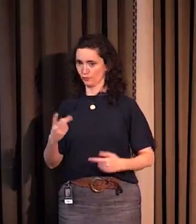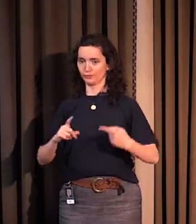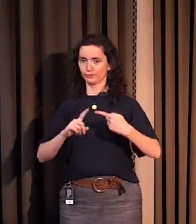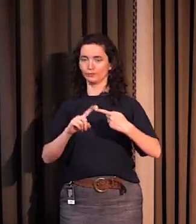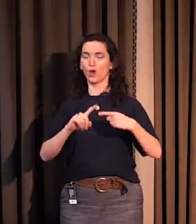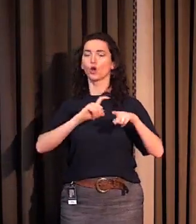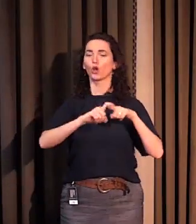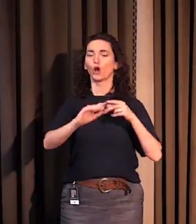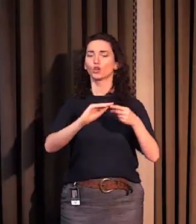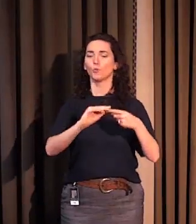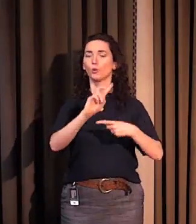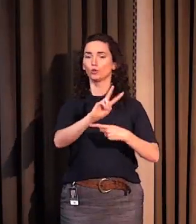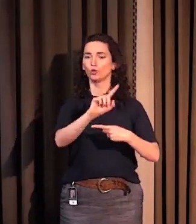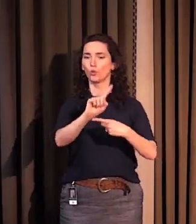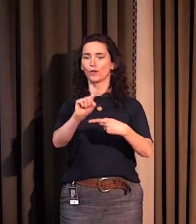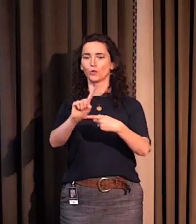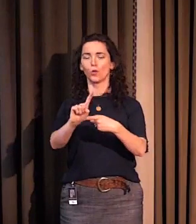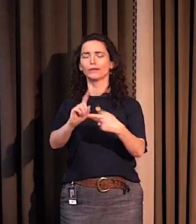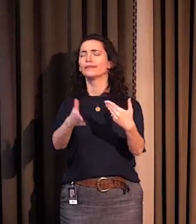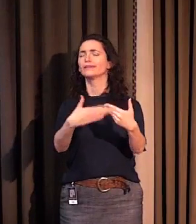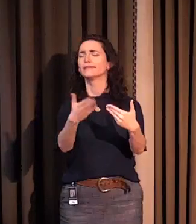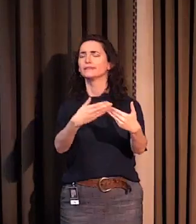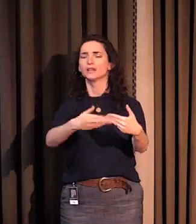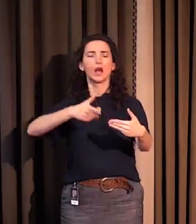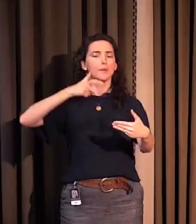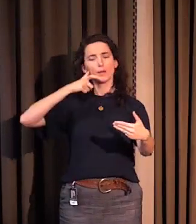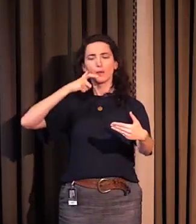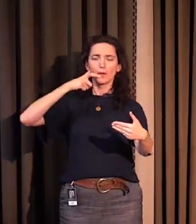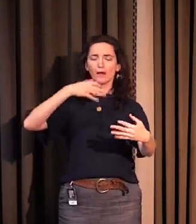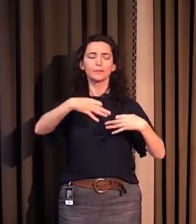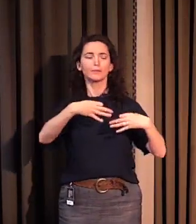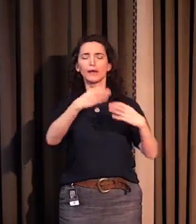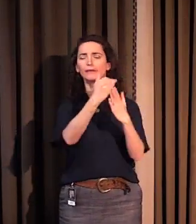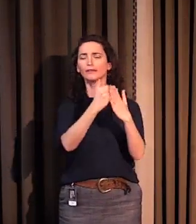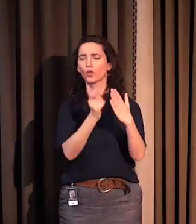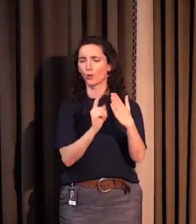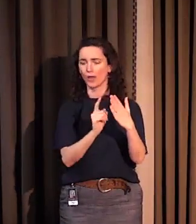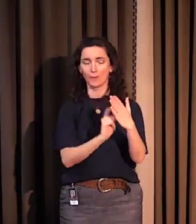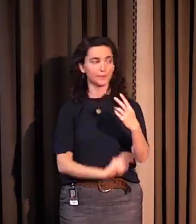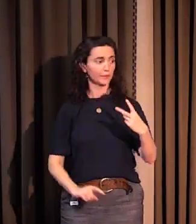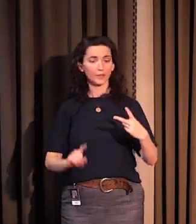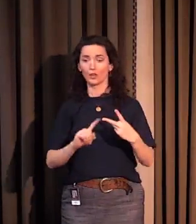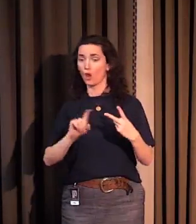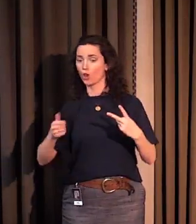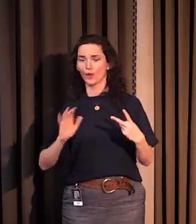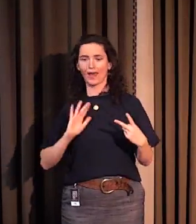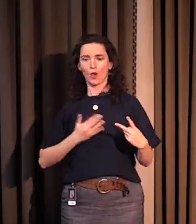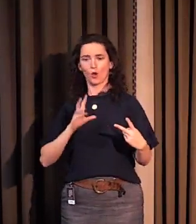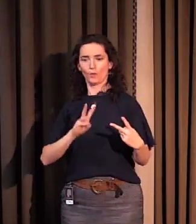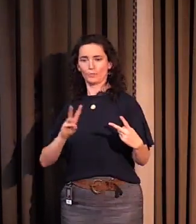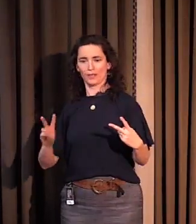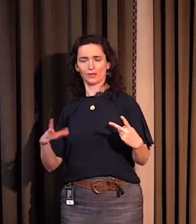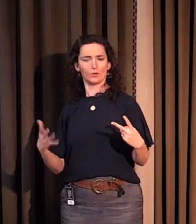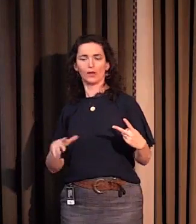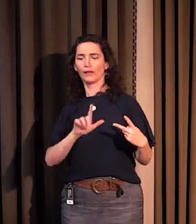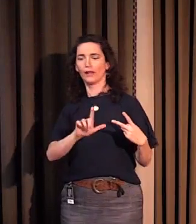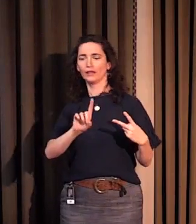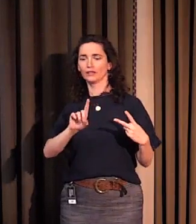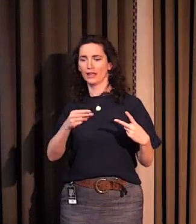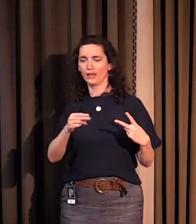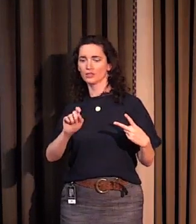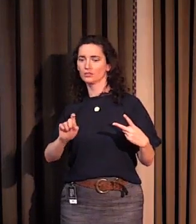211. It's easy. They have the master list. And the other is, the list also lives on our website, which is